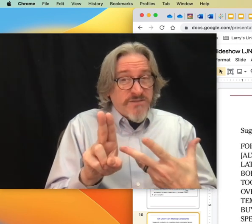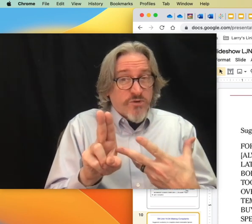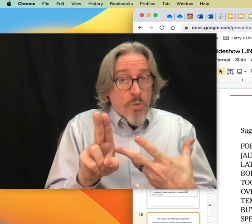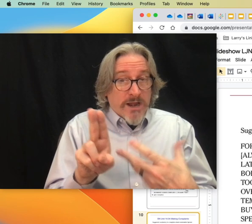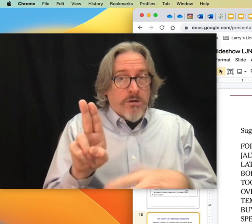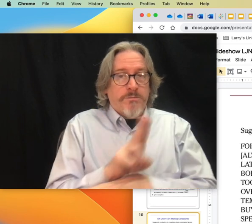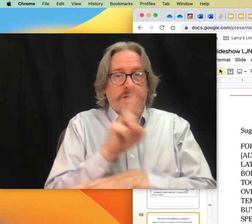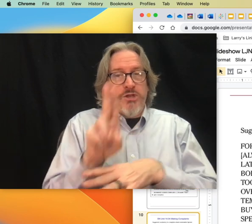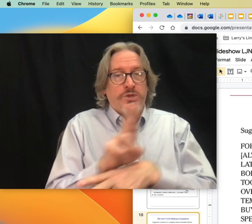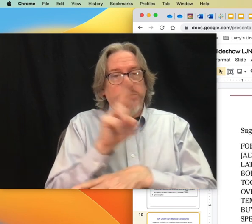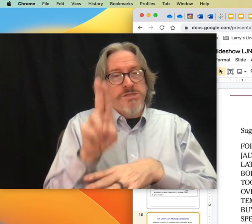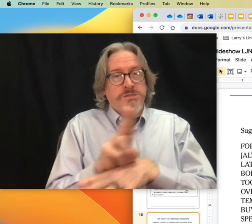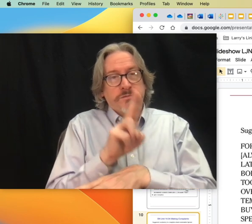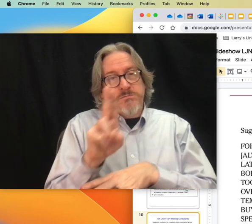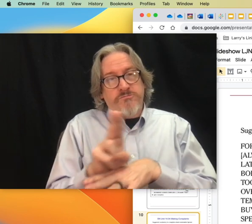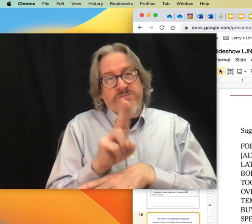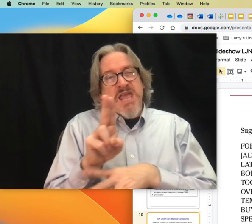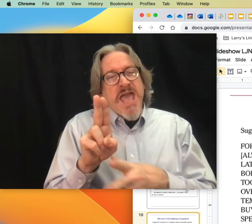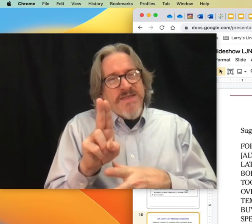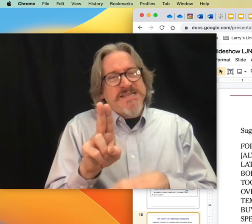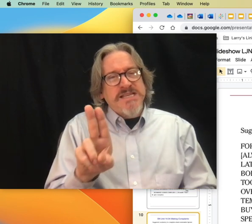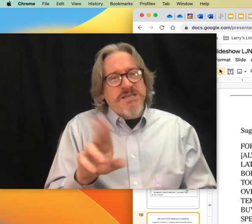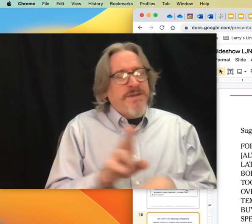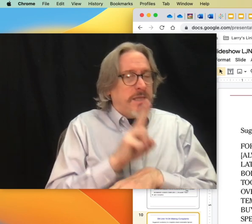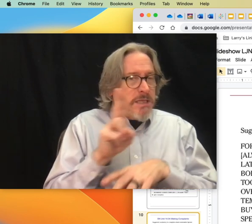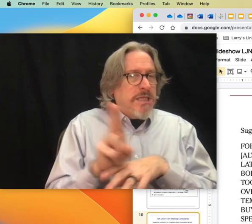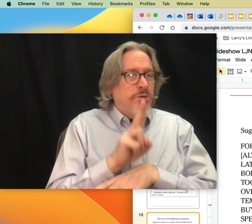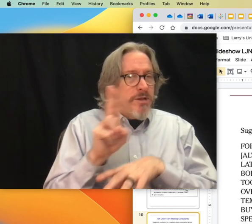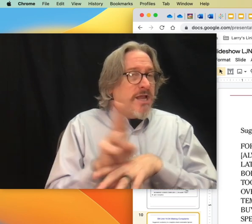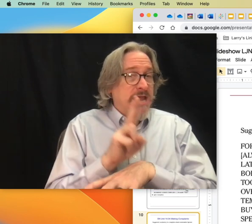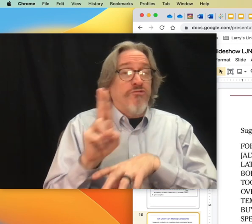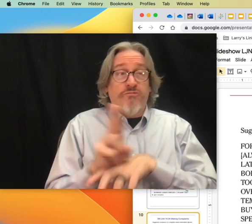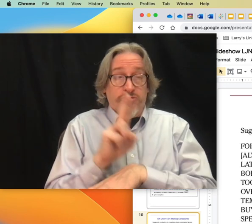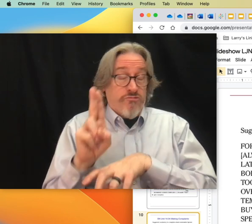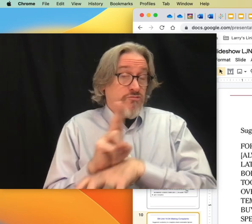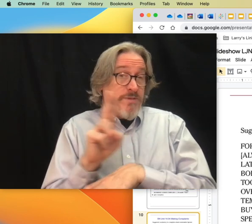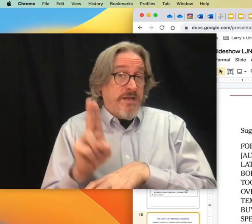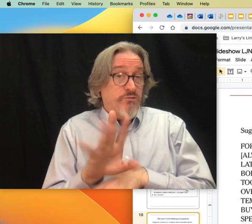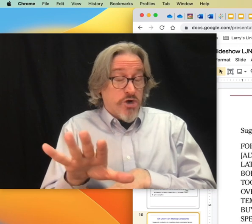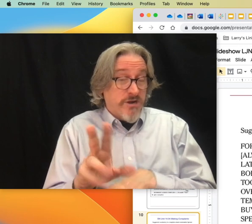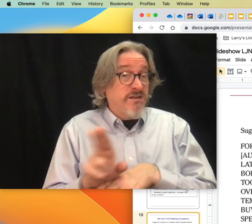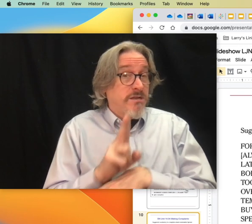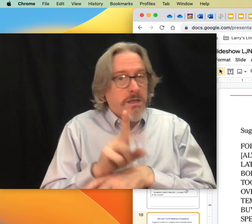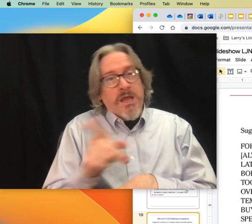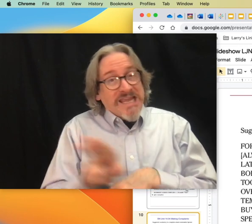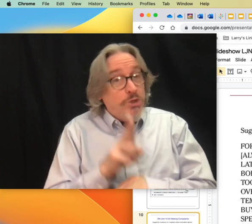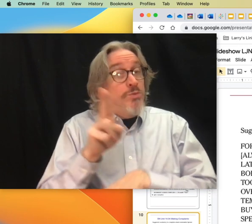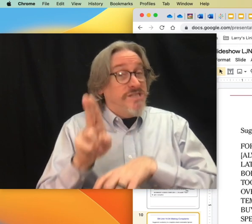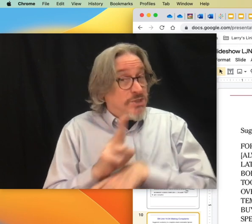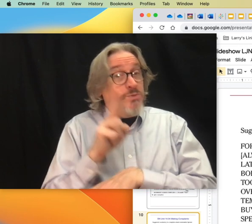also the sign for wear, but use. And this tends to be, you could again, repeated, recurring.